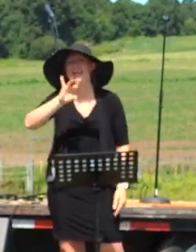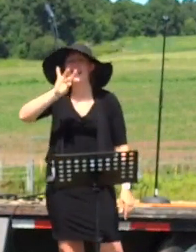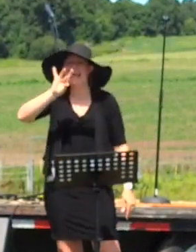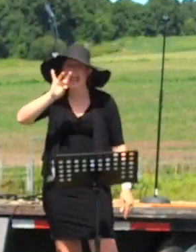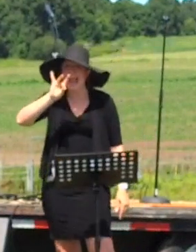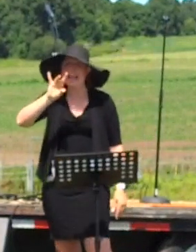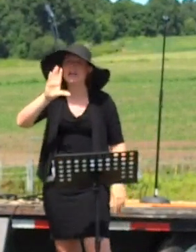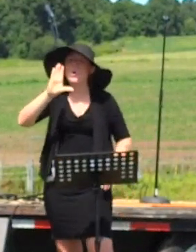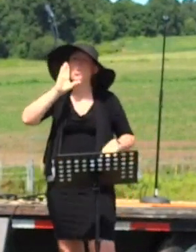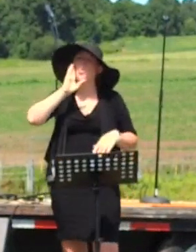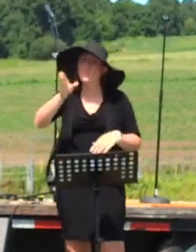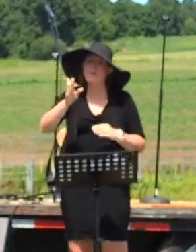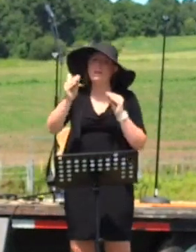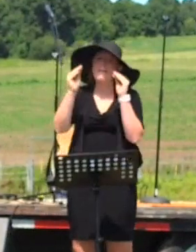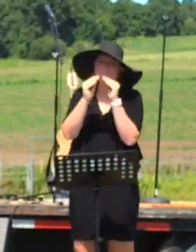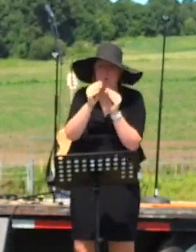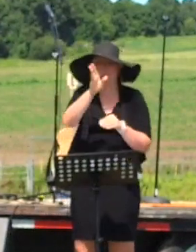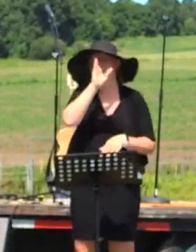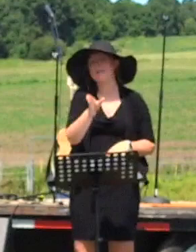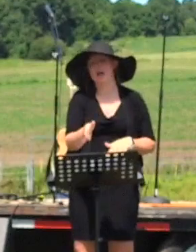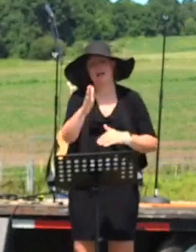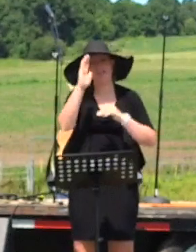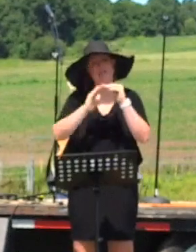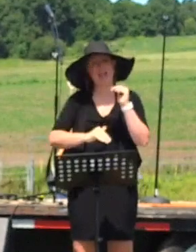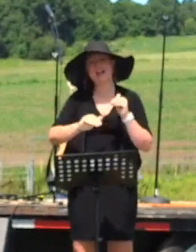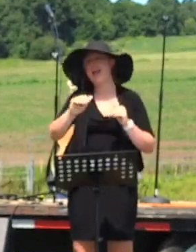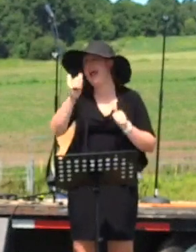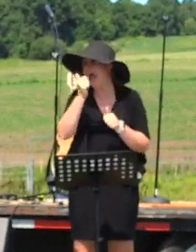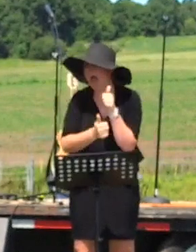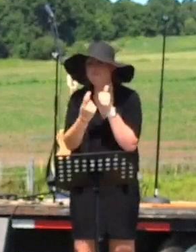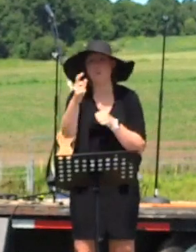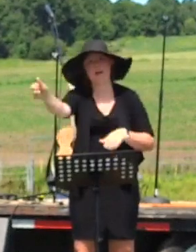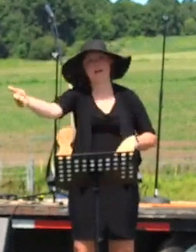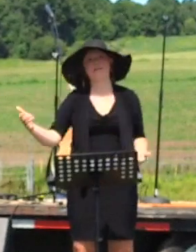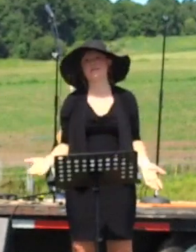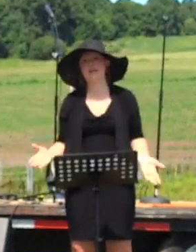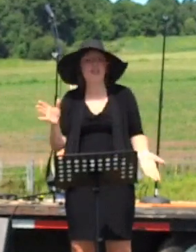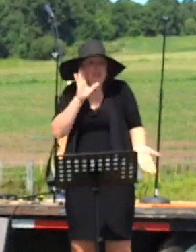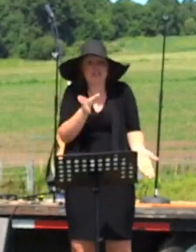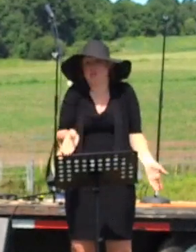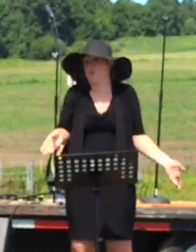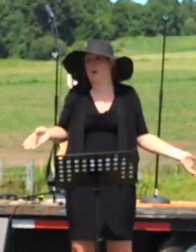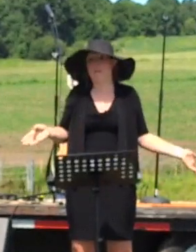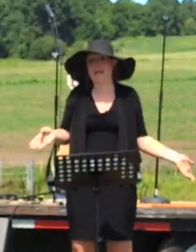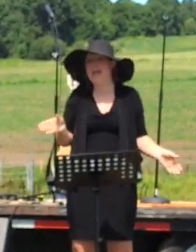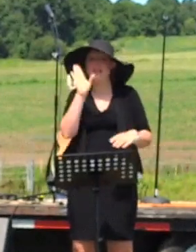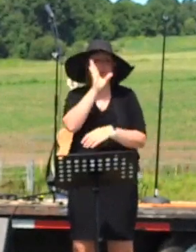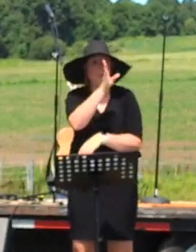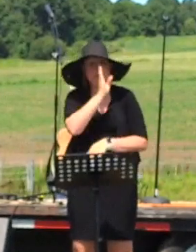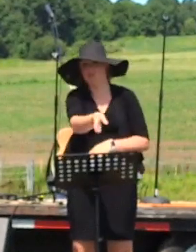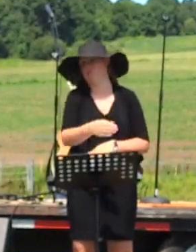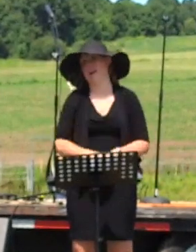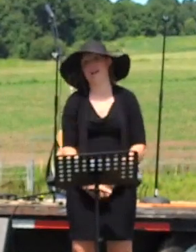be much more blunt than everyone else. They're just going to give it to you